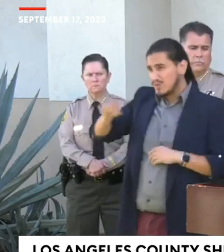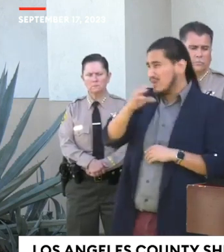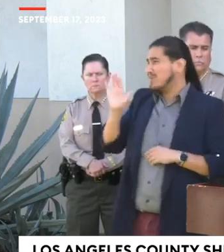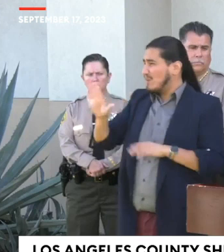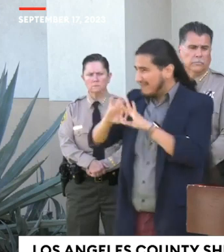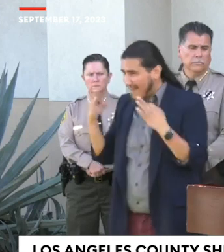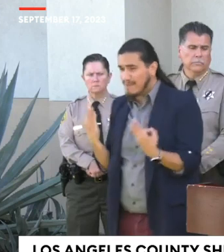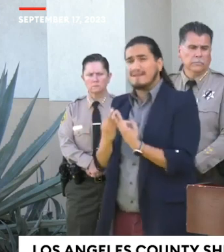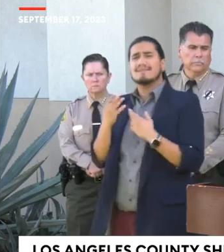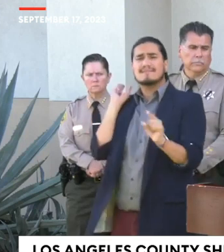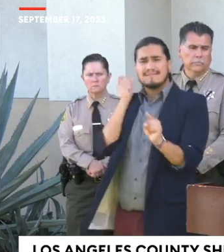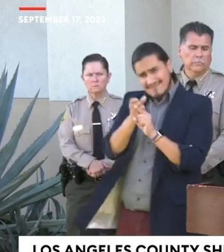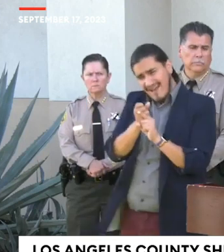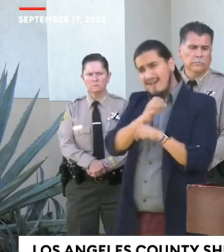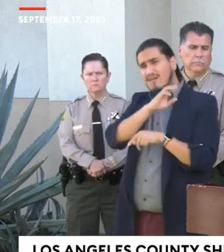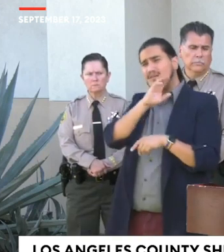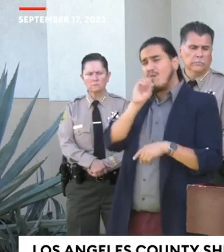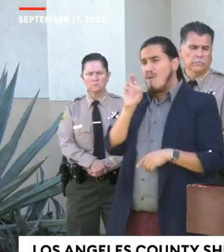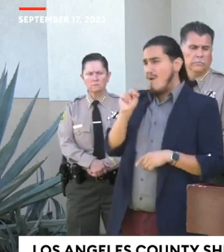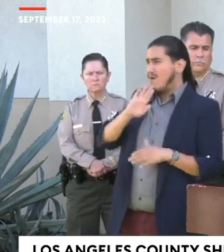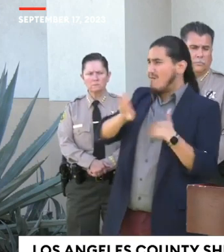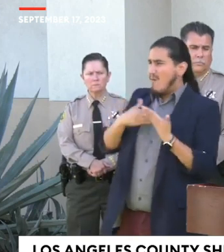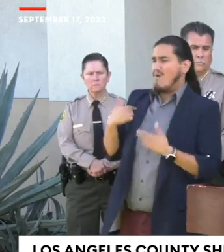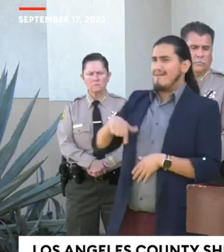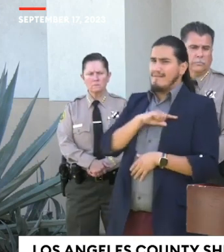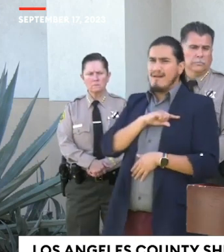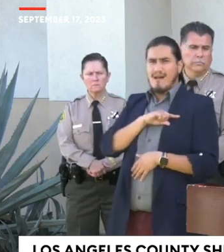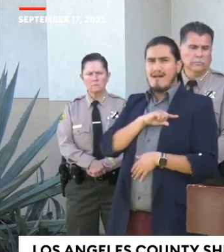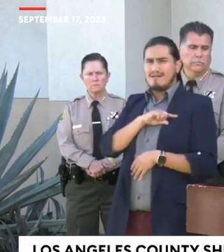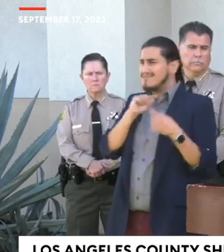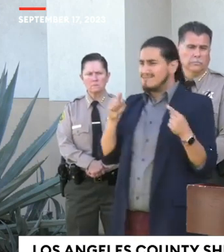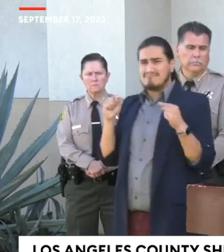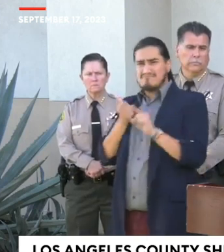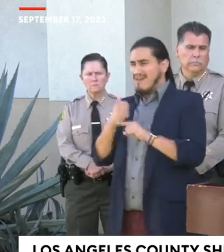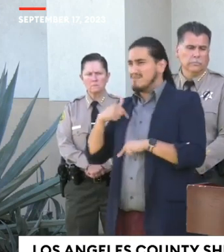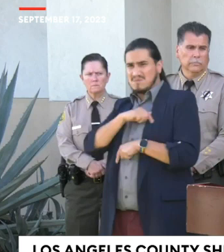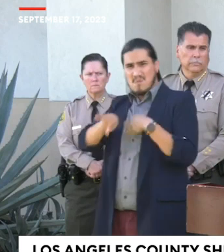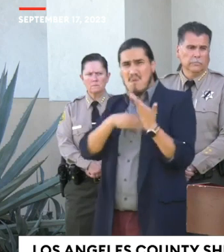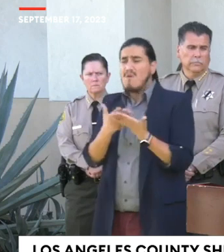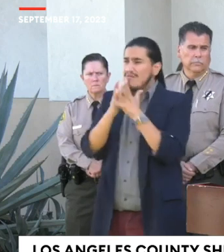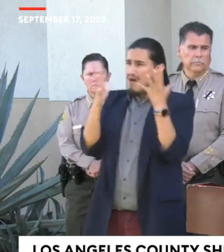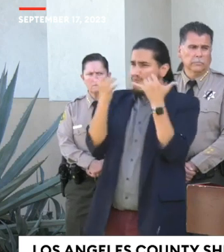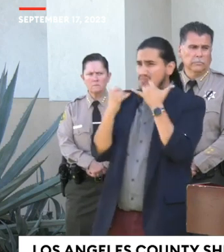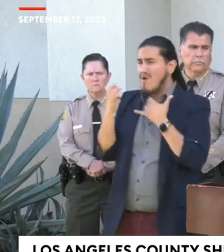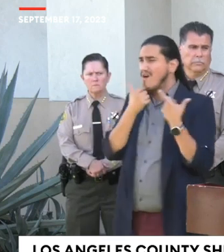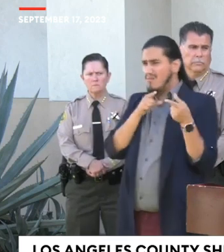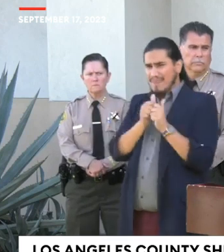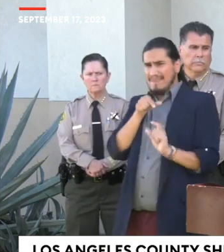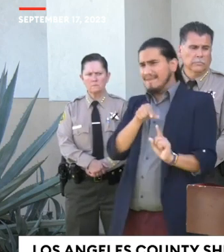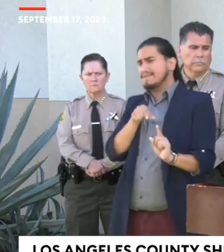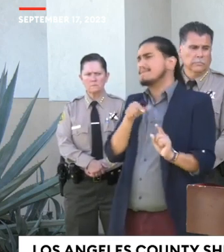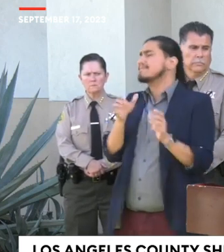ones. This was an attack on all of us. There's a lot wrong here. A lot of our community leaders